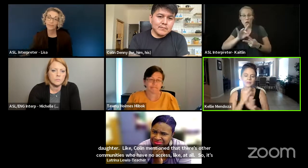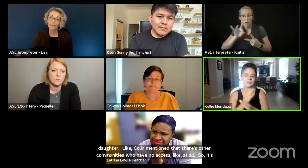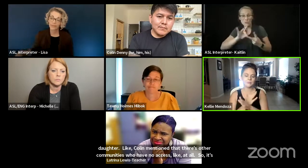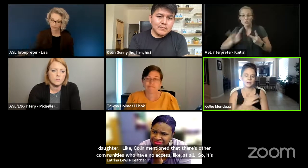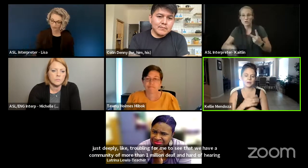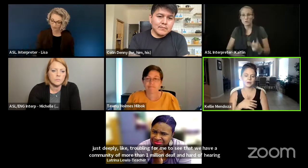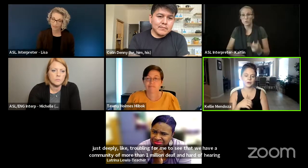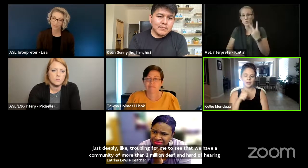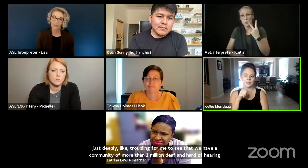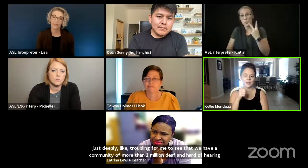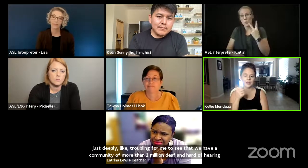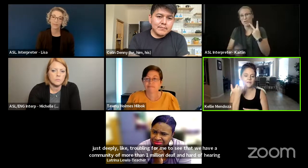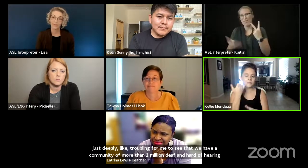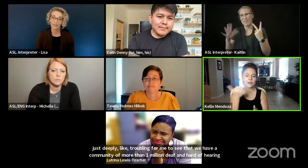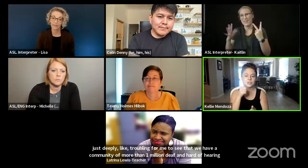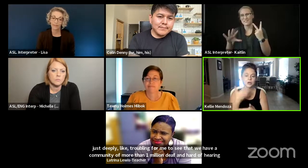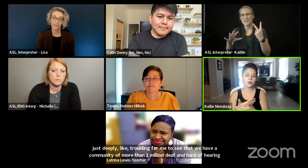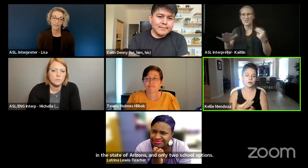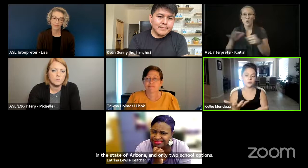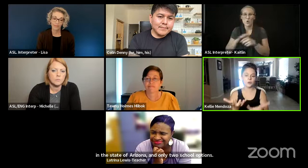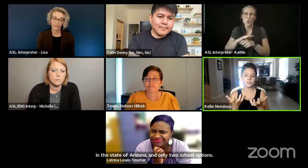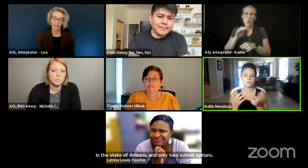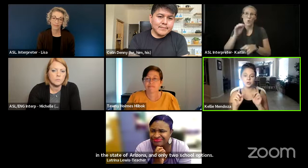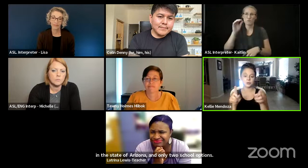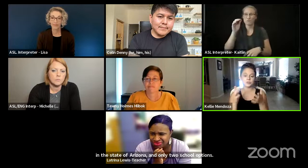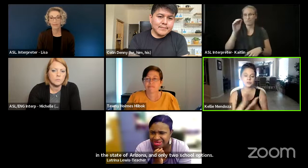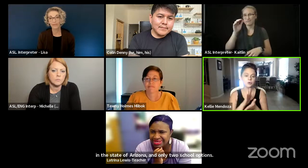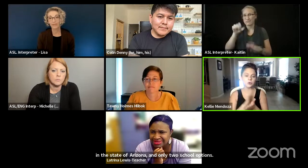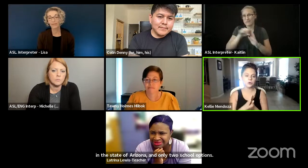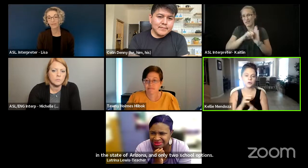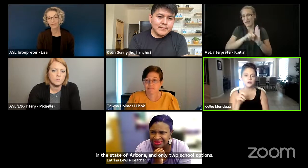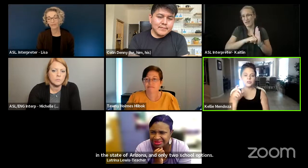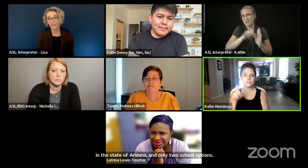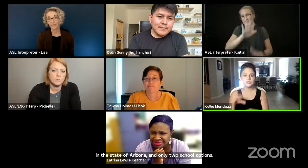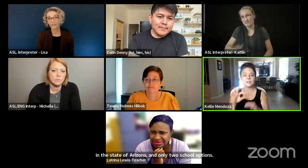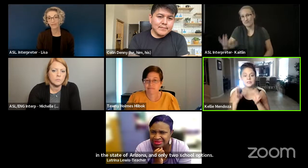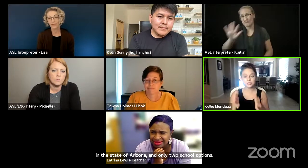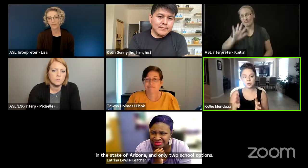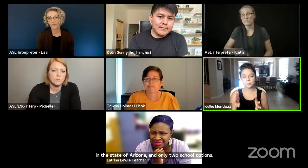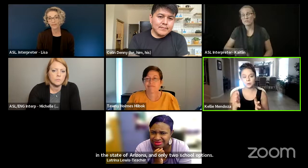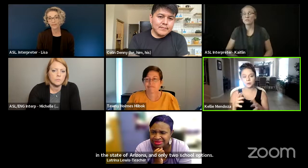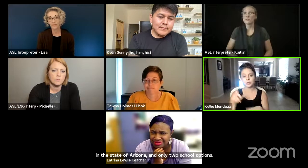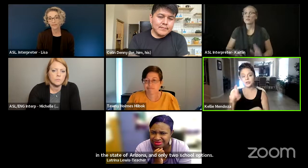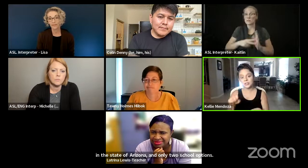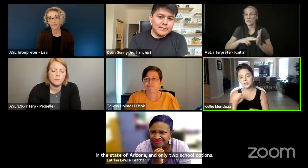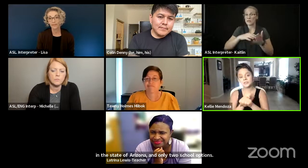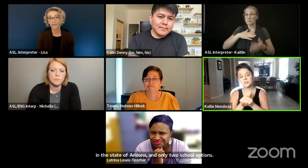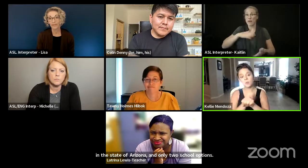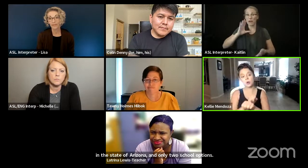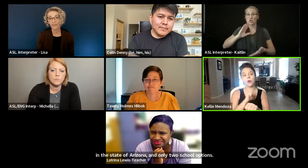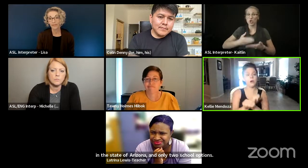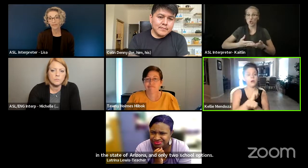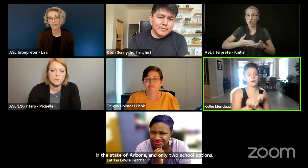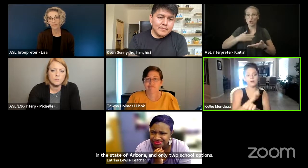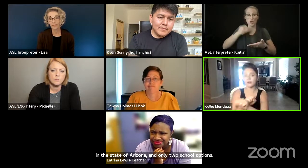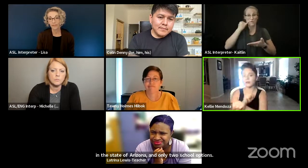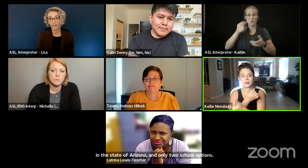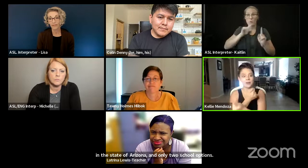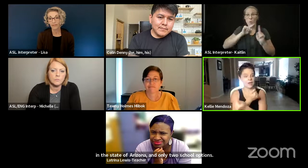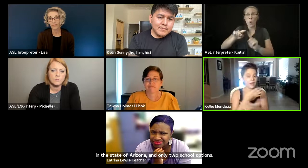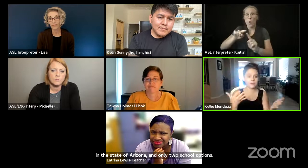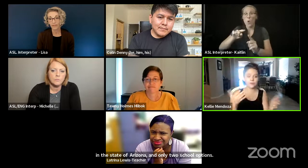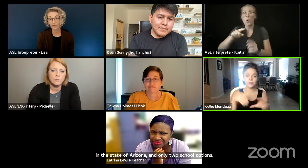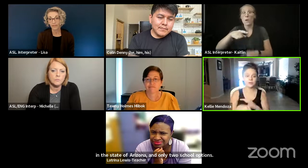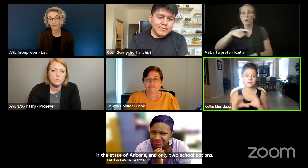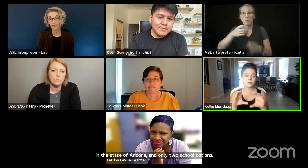that being the biggest barrier. If my daughter wants to go to school, she needs an interpreter. She needs to work harder